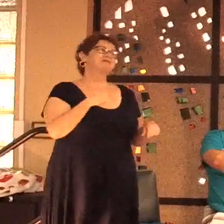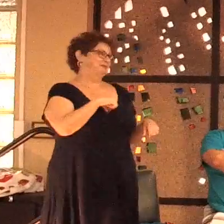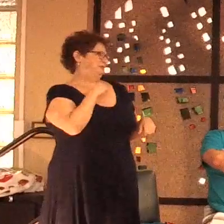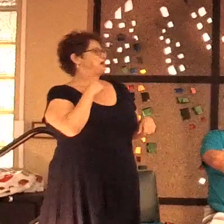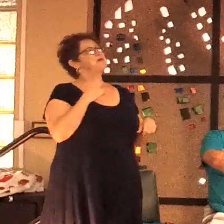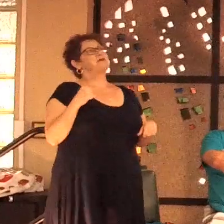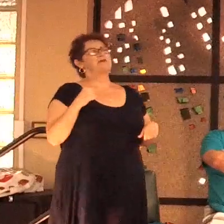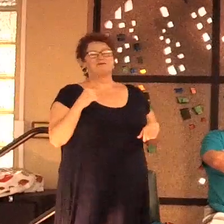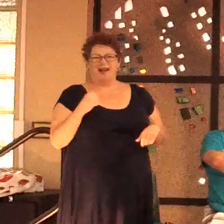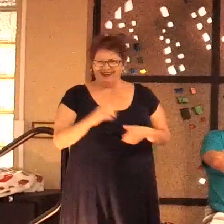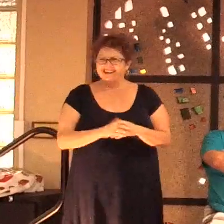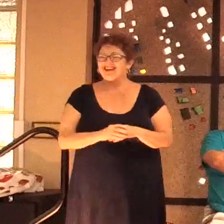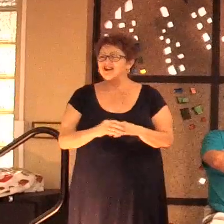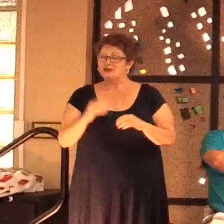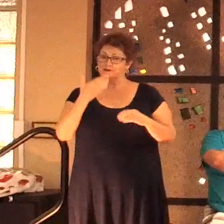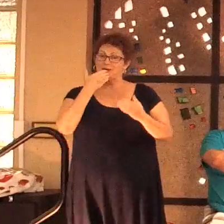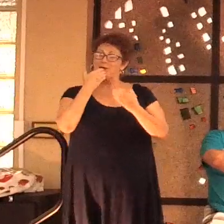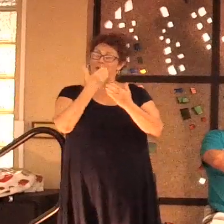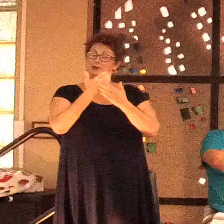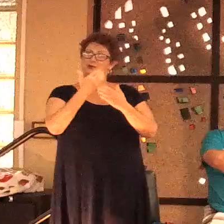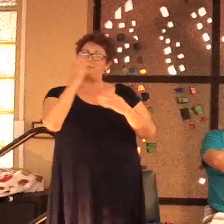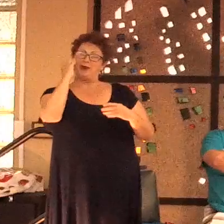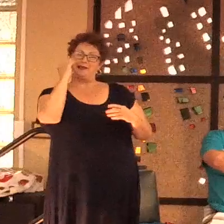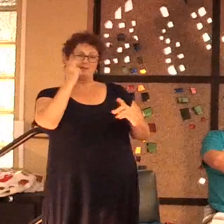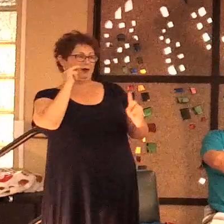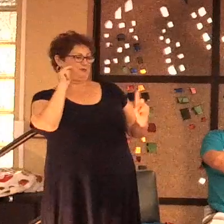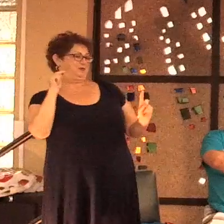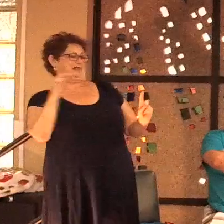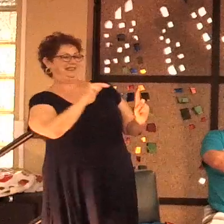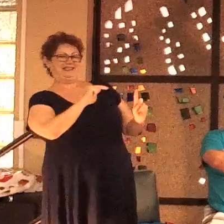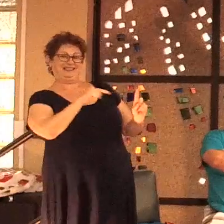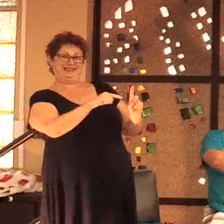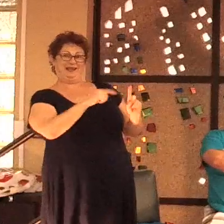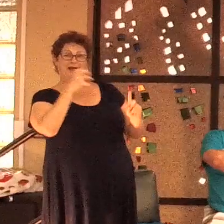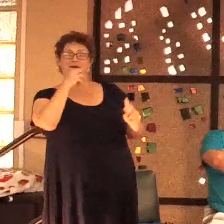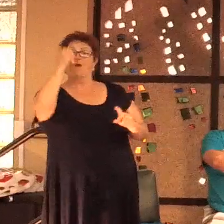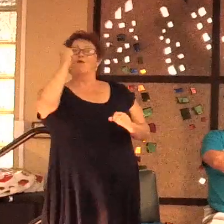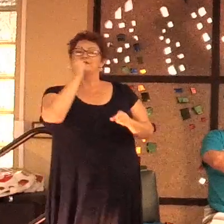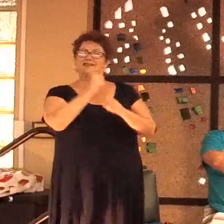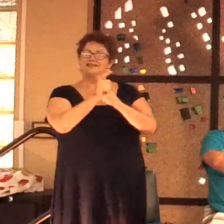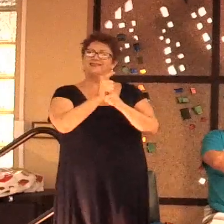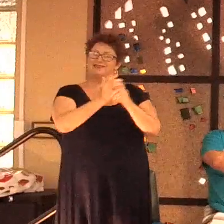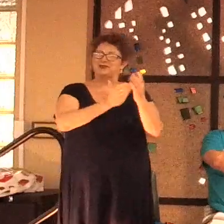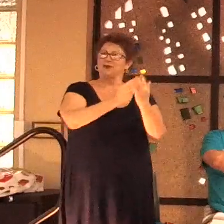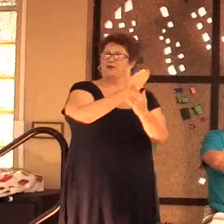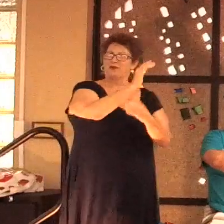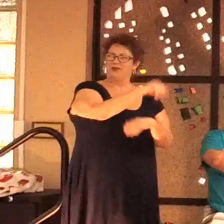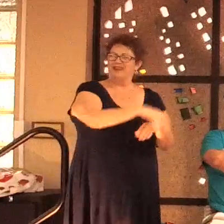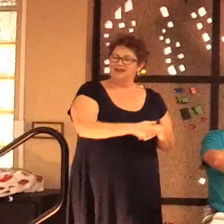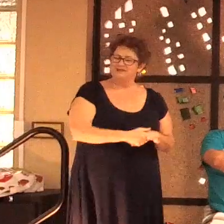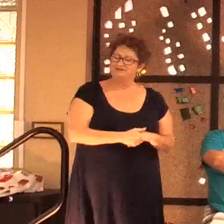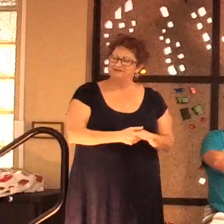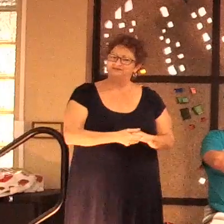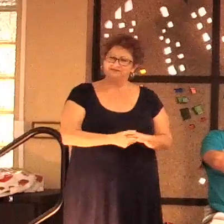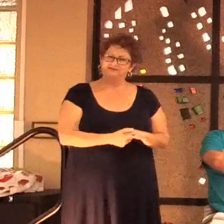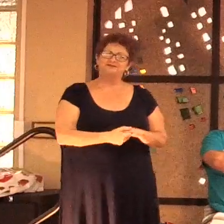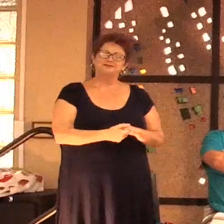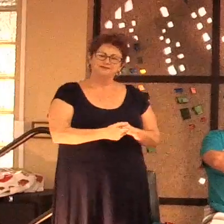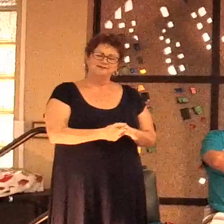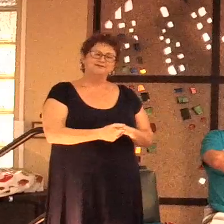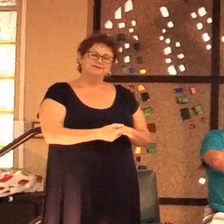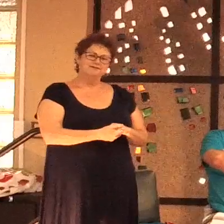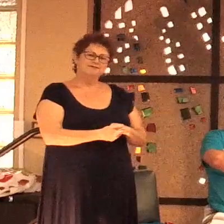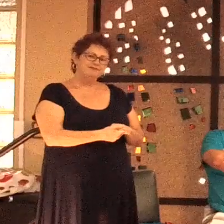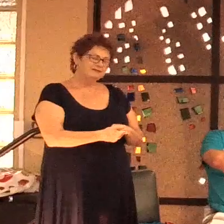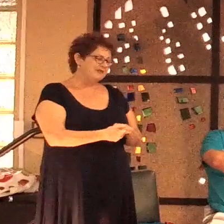I signed better than her, or I as people kind of brag around each other. But you see the older sister go through,